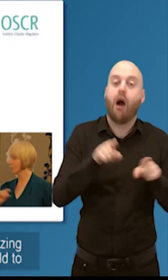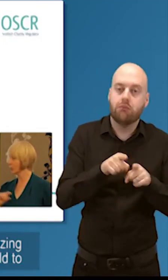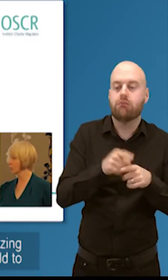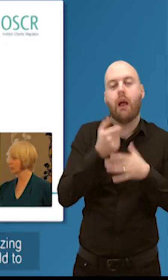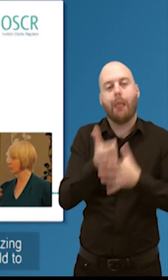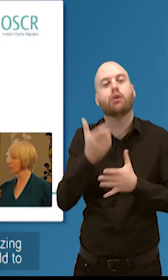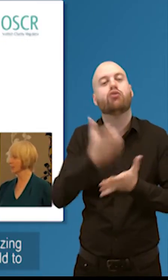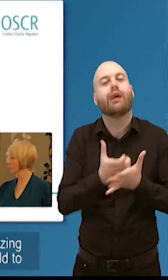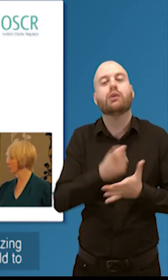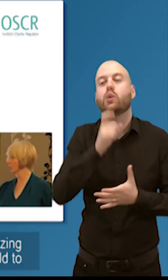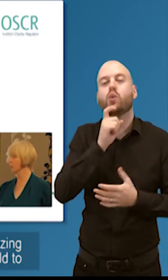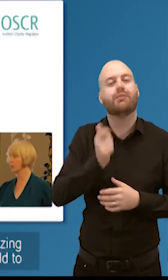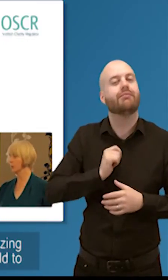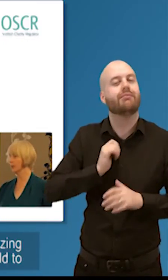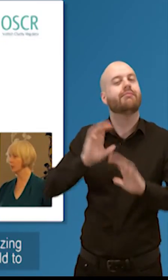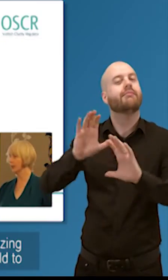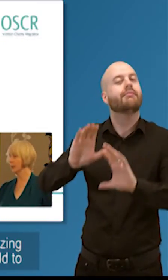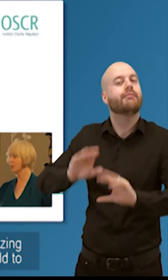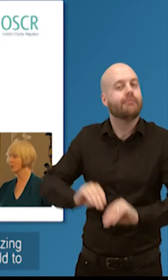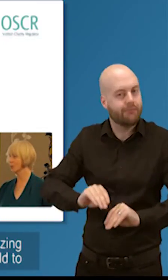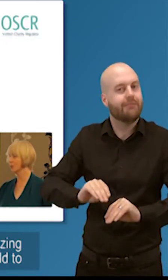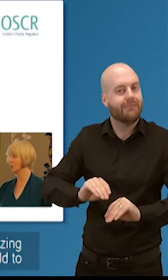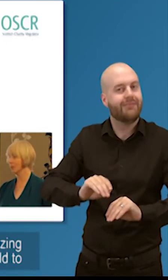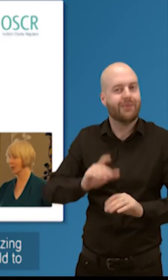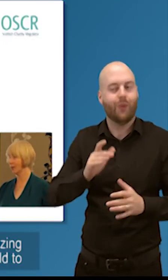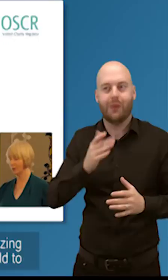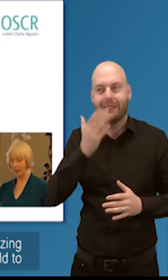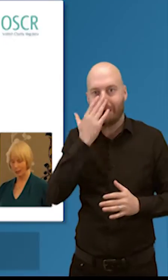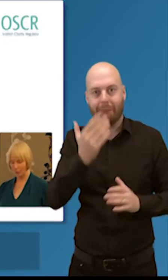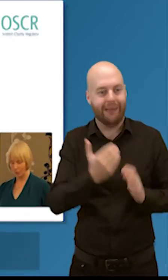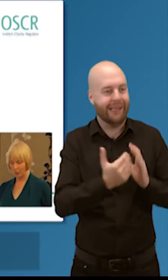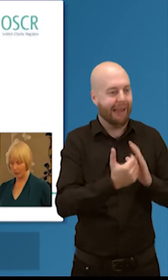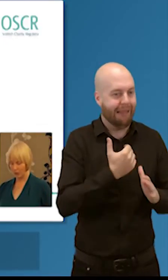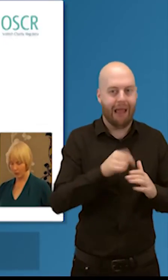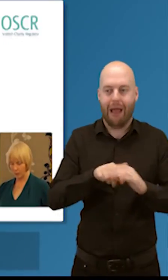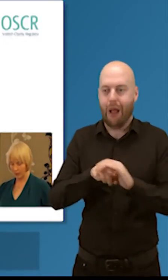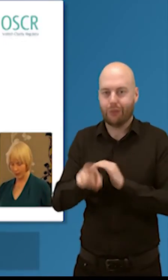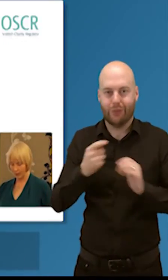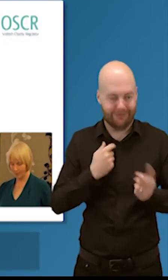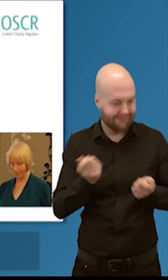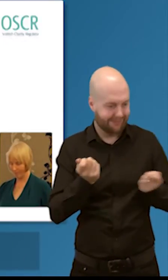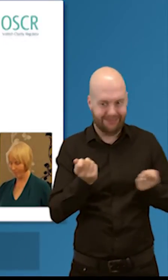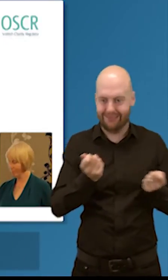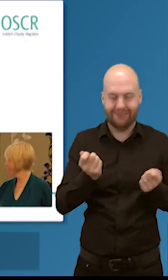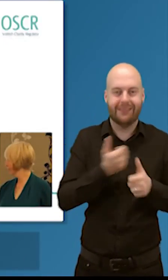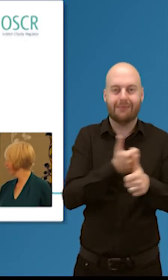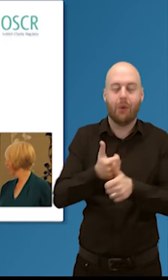amazing percentage of people in Scotland who want to have charitable status.